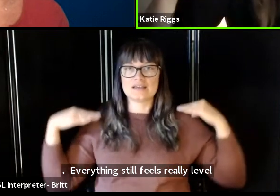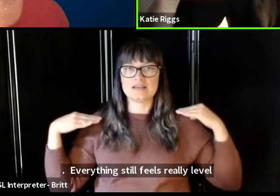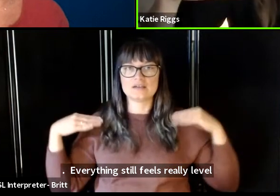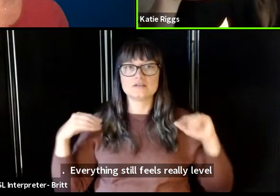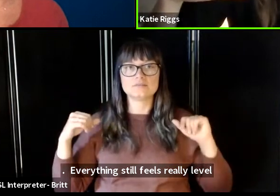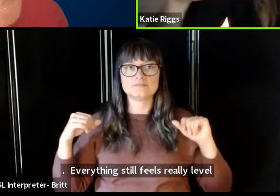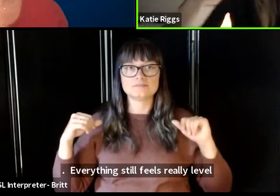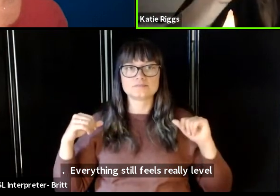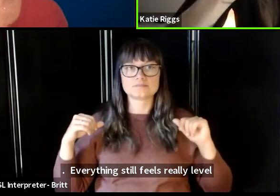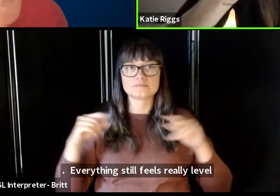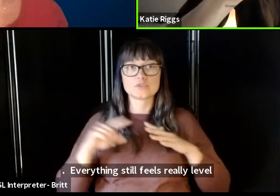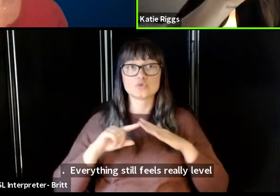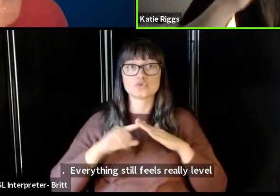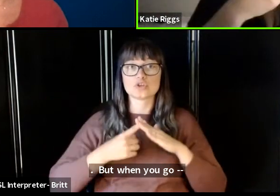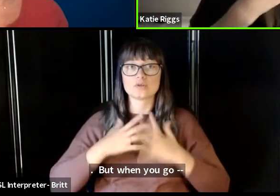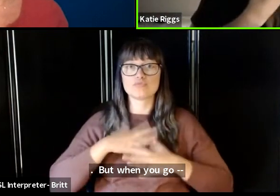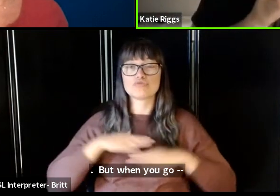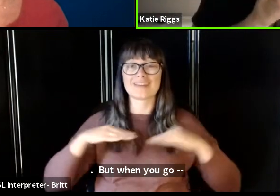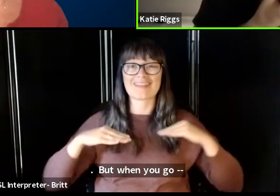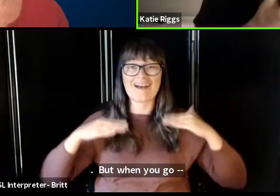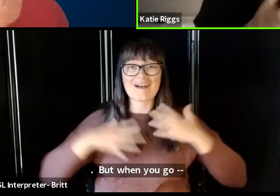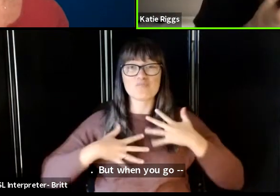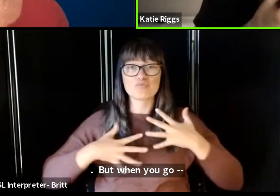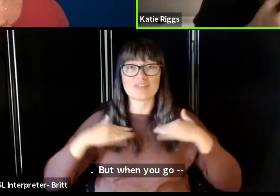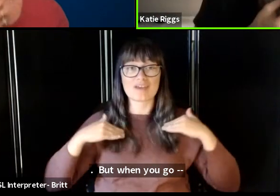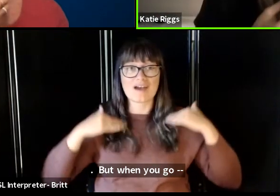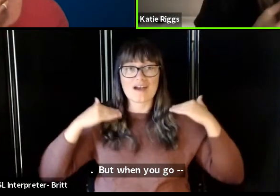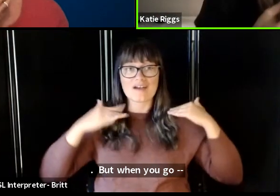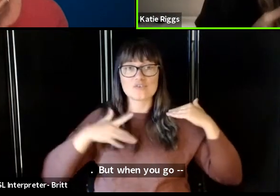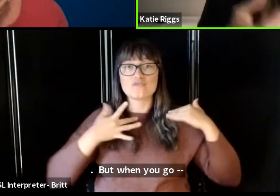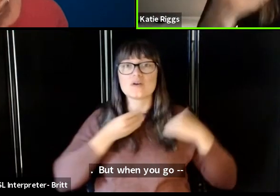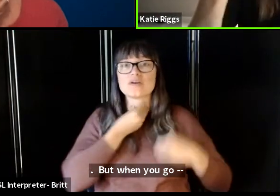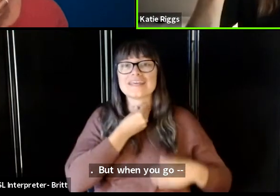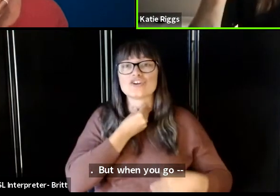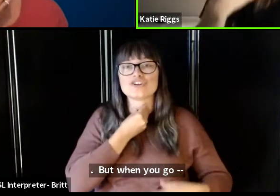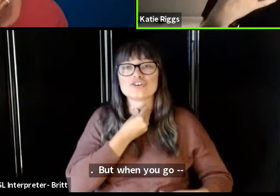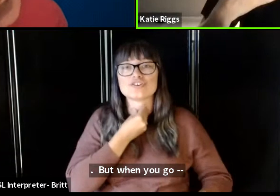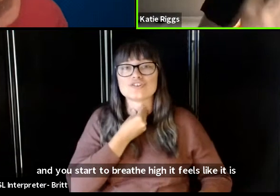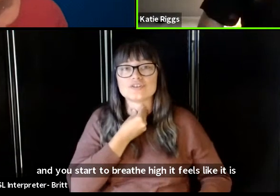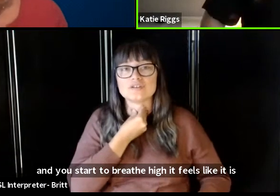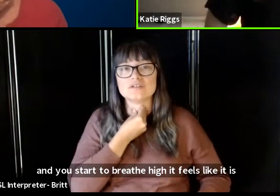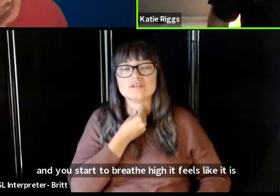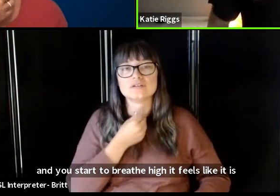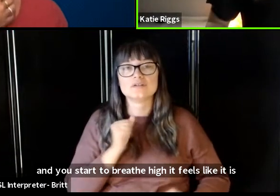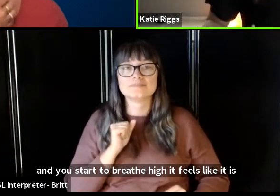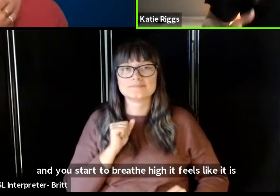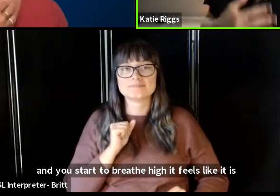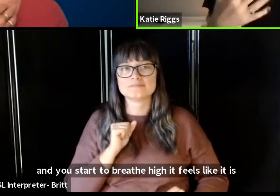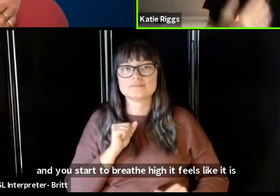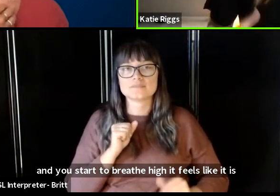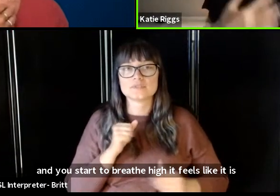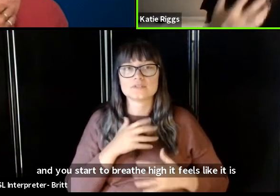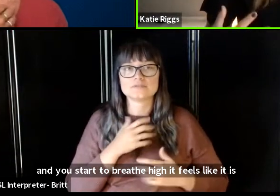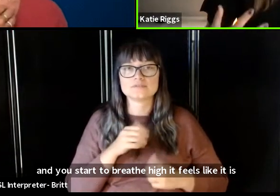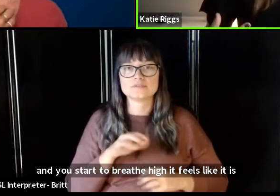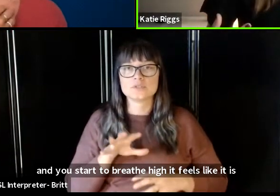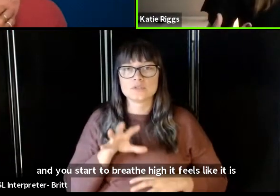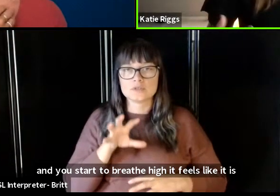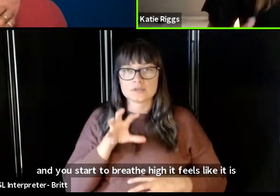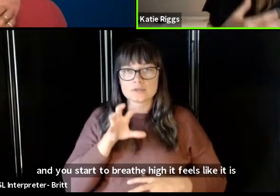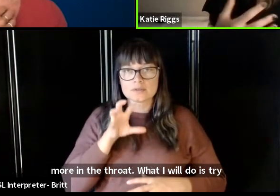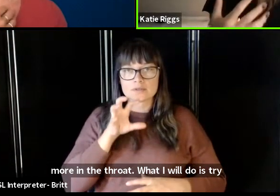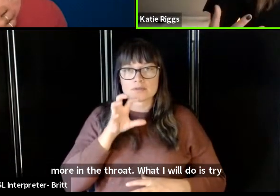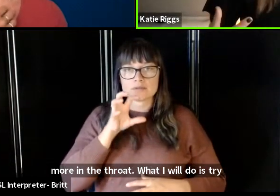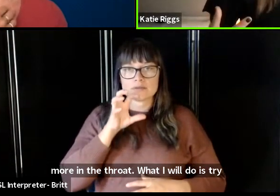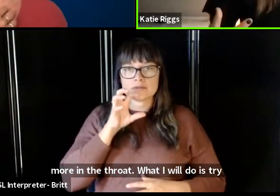and you start to breathe high, it feels like it's more in your throat. So what I would do is I would try to, in the moment,